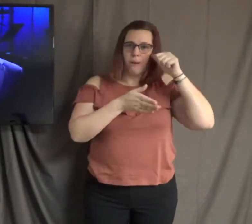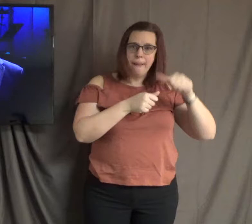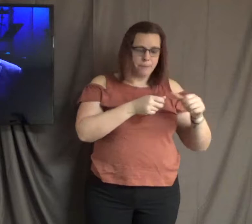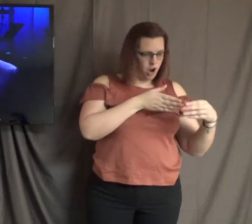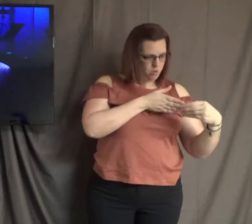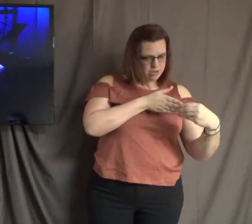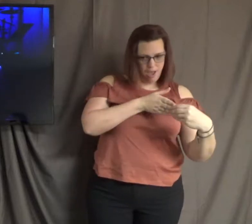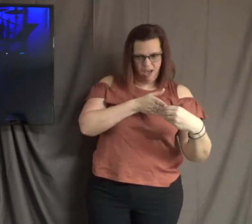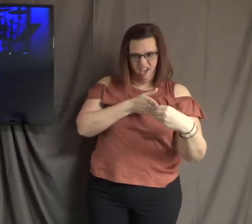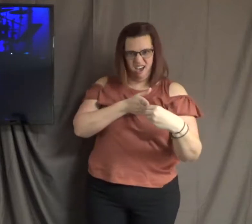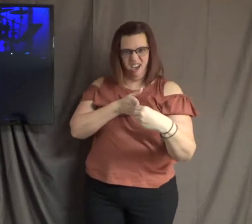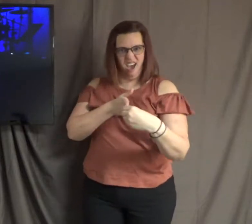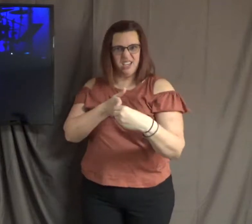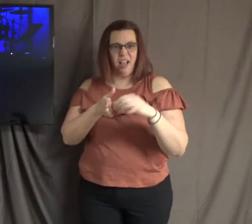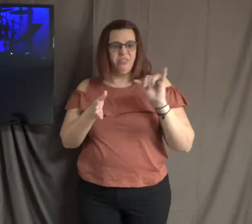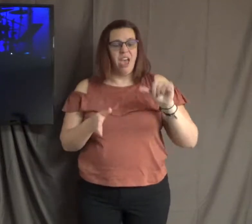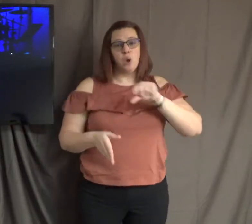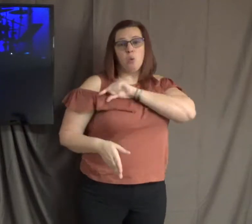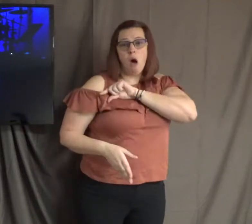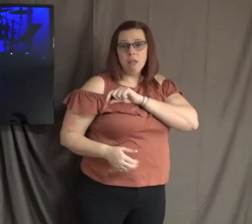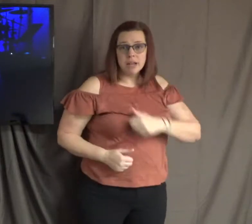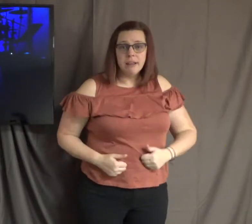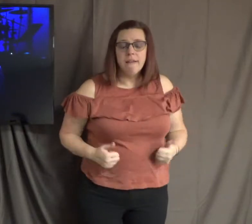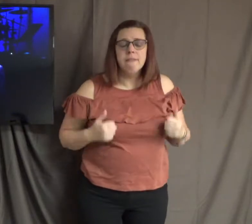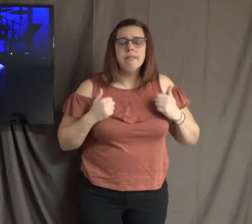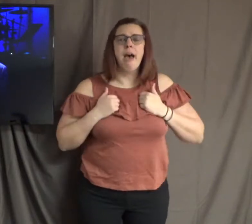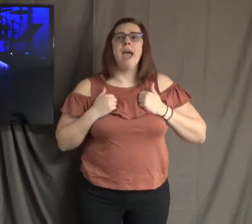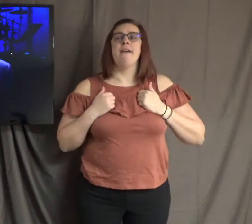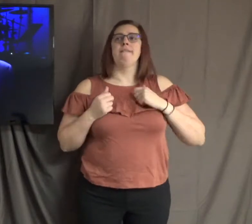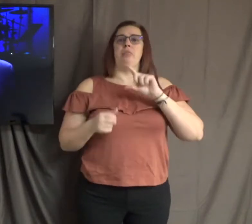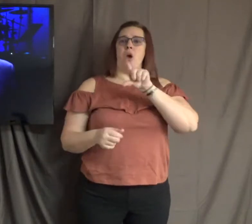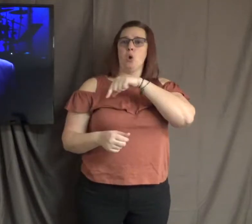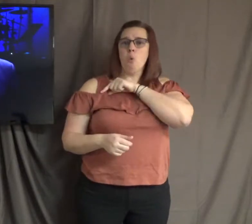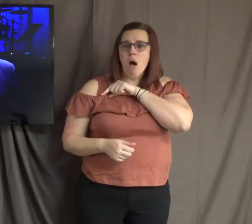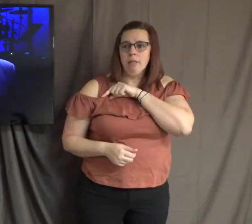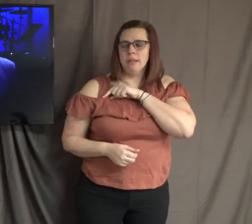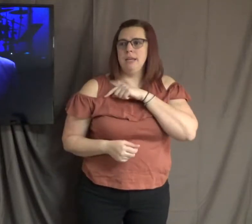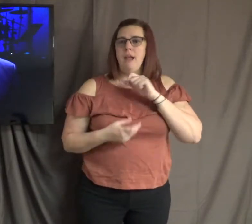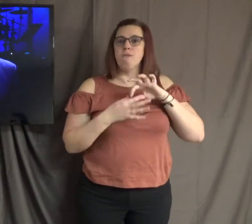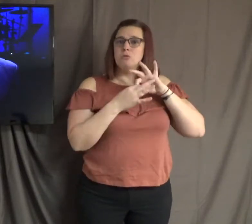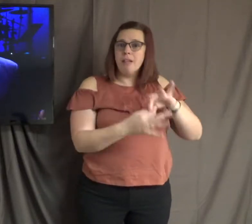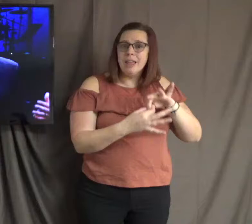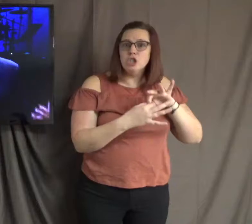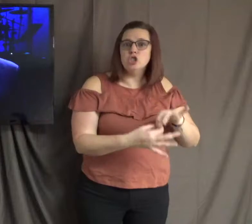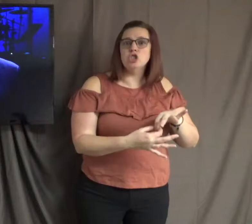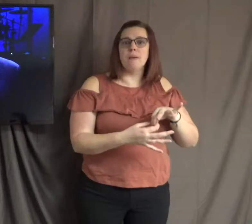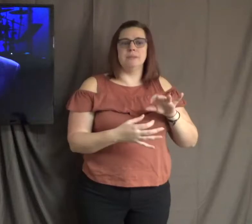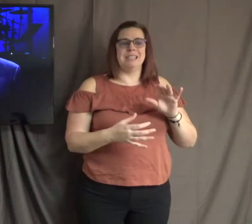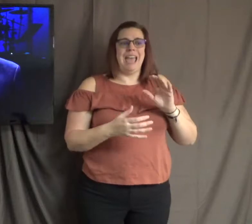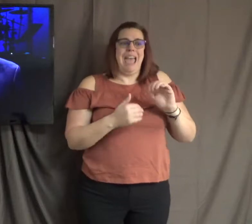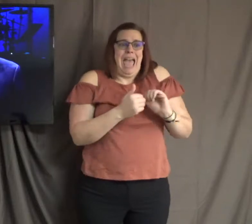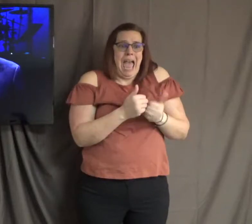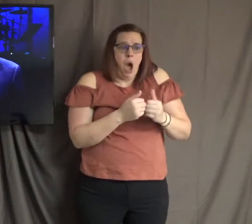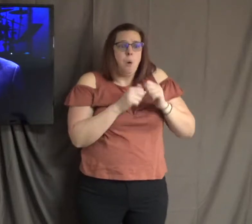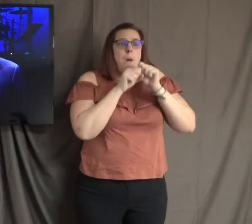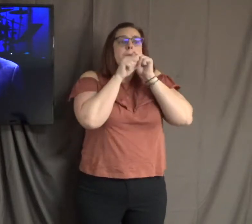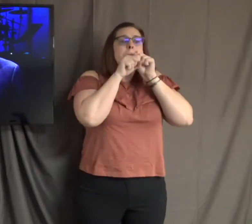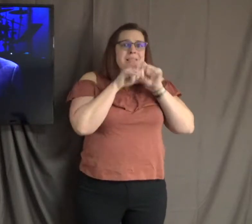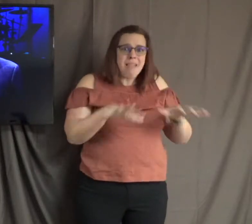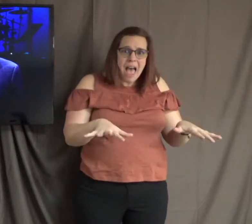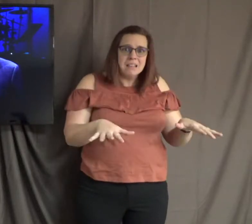life, that quality of relationships and connections, that quality of self-understanding, how blessed I've